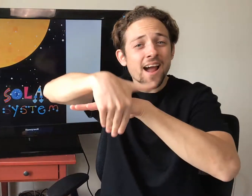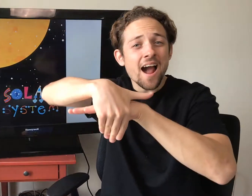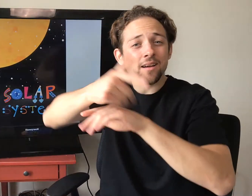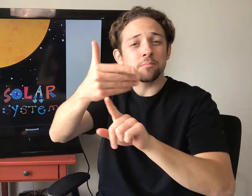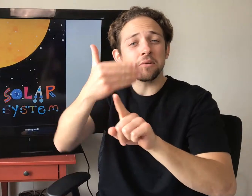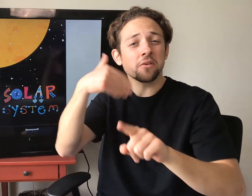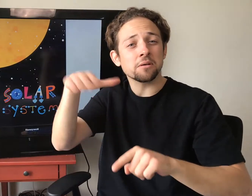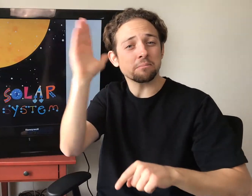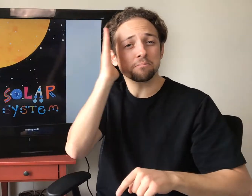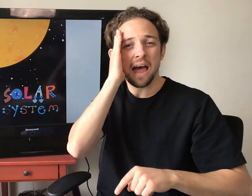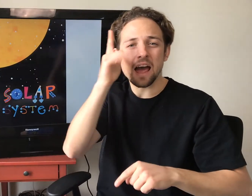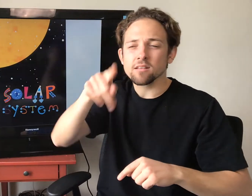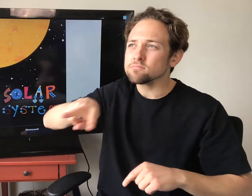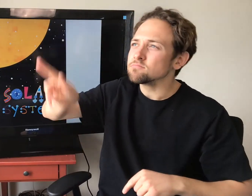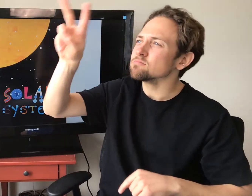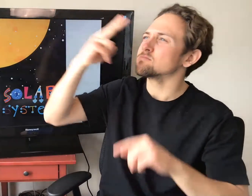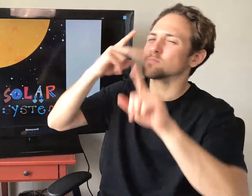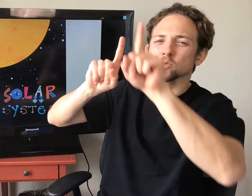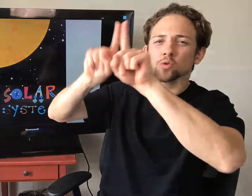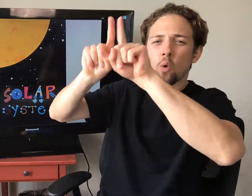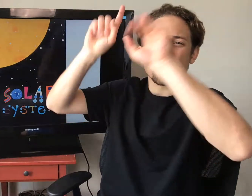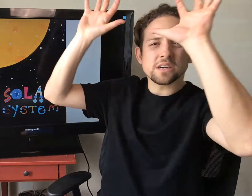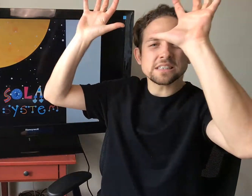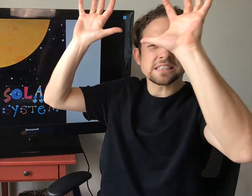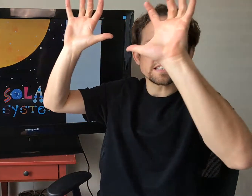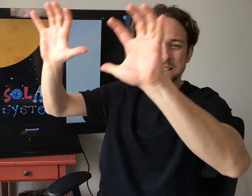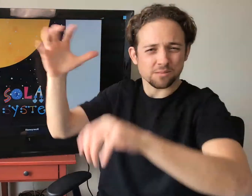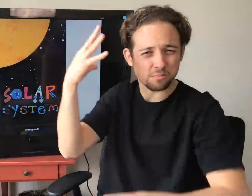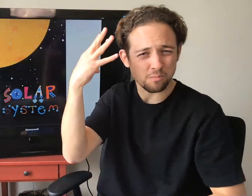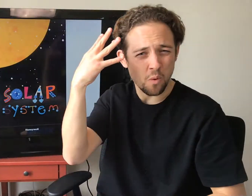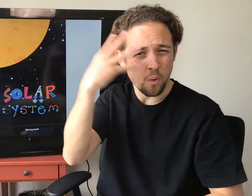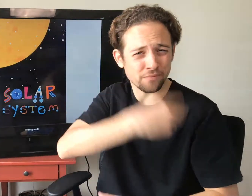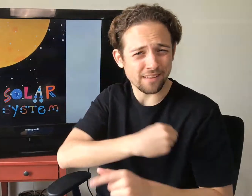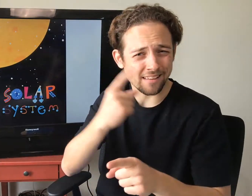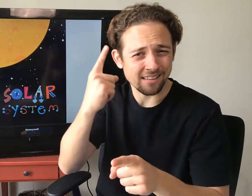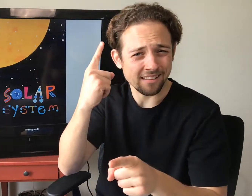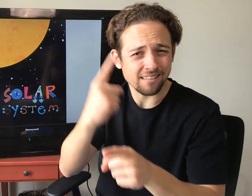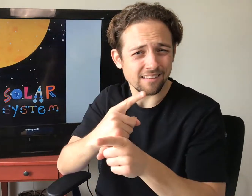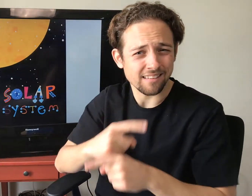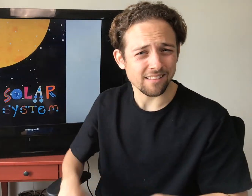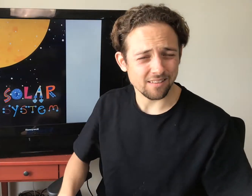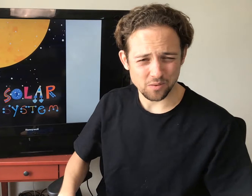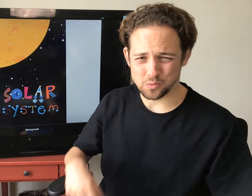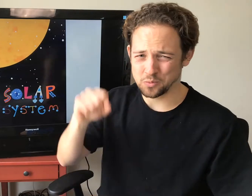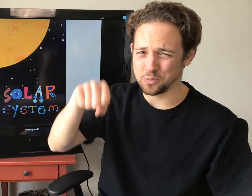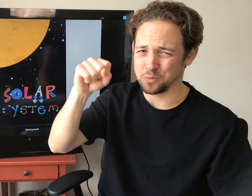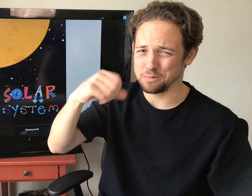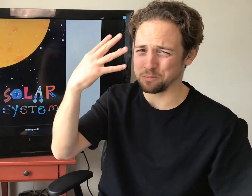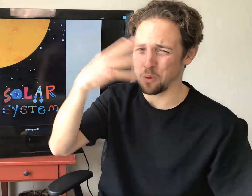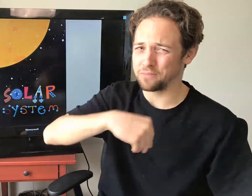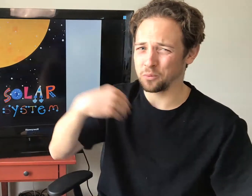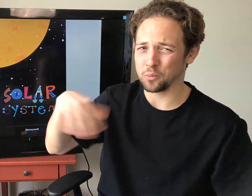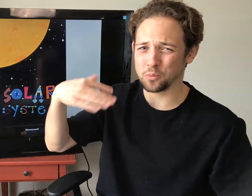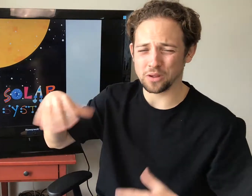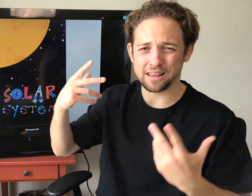planets at night. Has anyone out there ever before bed at night looked at the beautiful stars in the